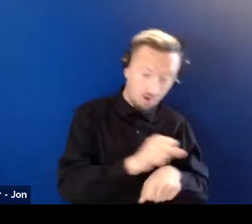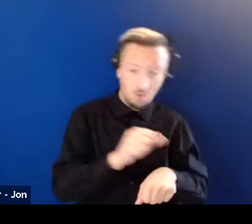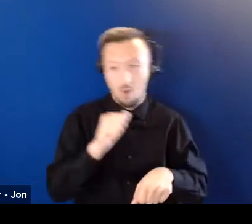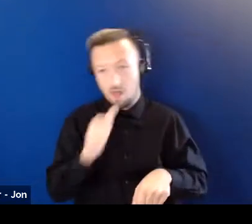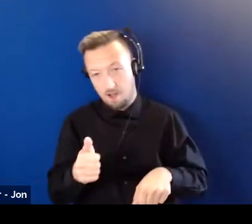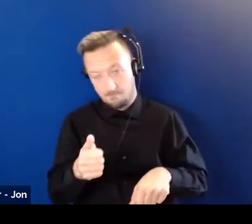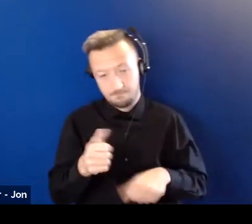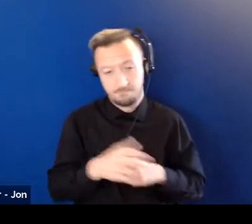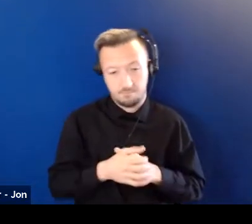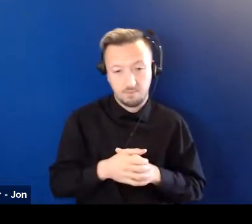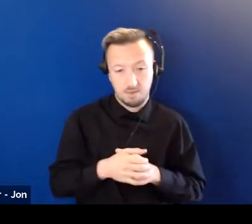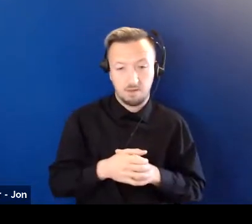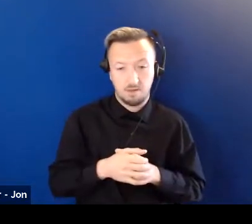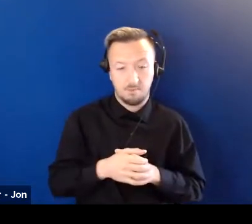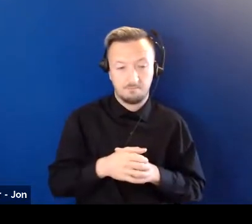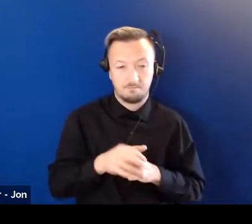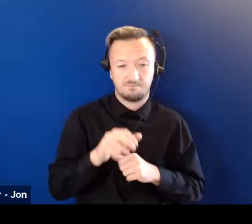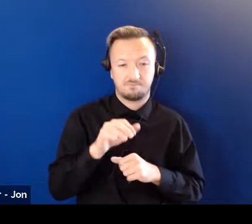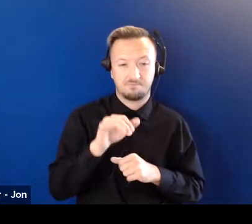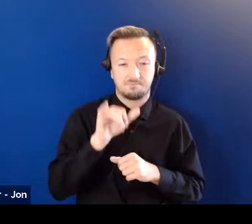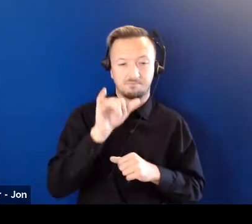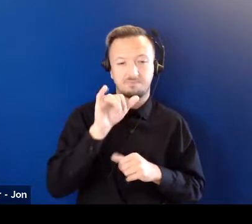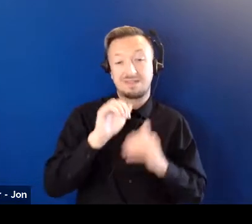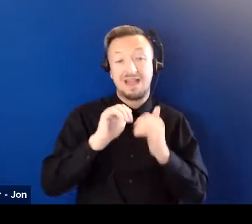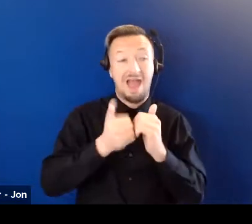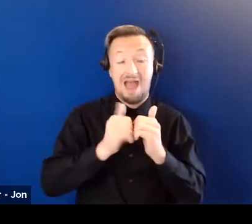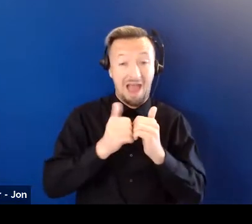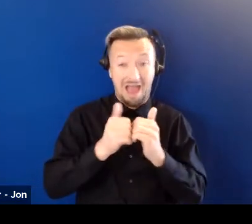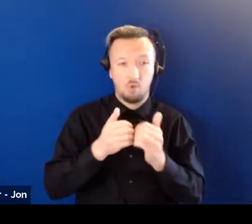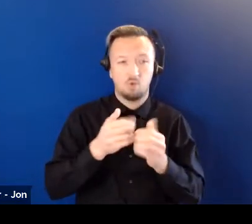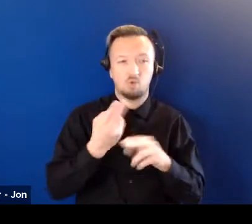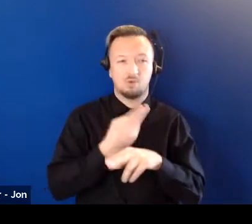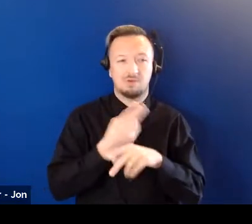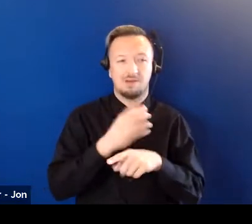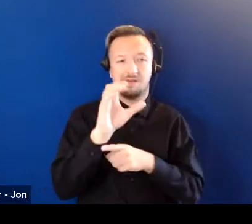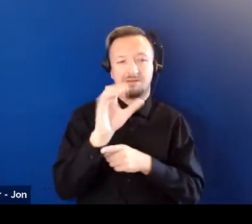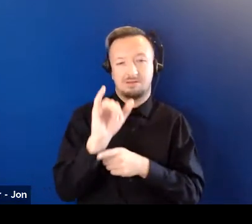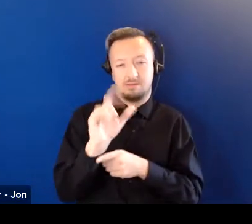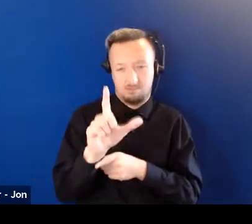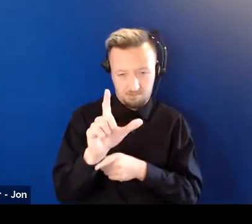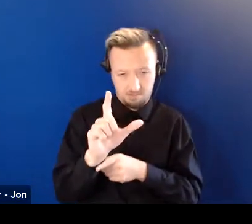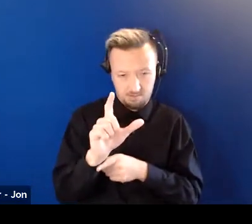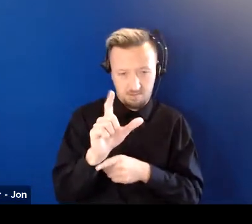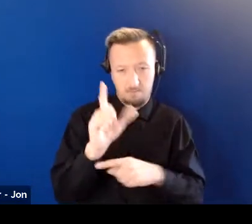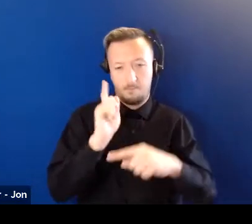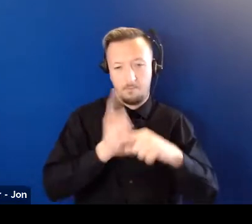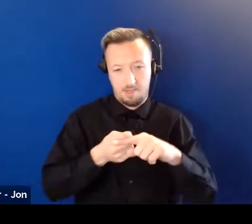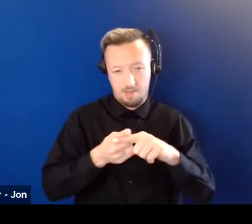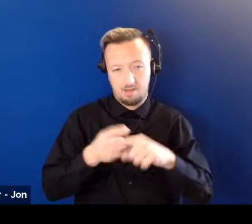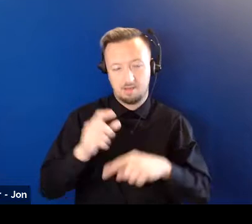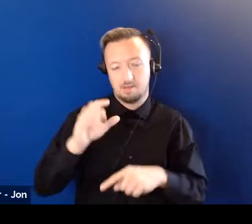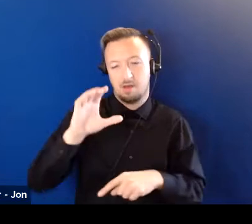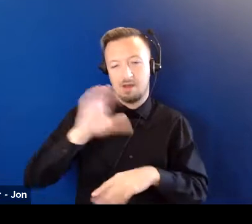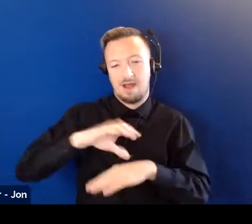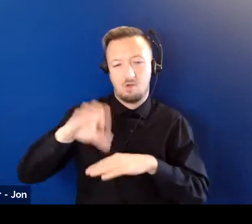And we're doing this through the Centers for Independent Living in partnership with the Colorado Division of